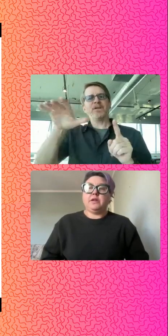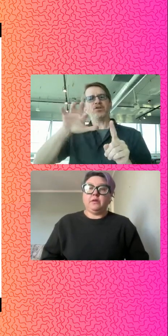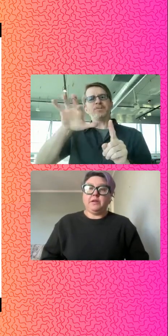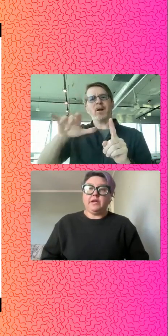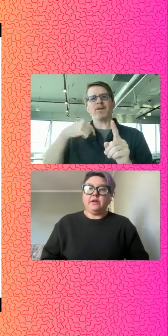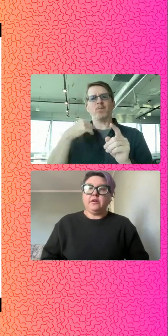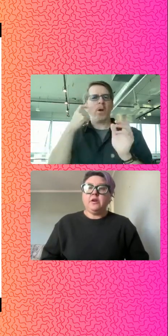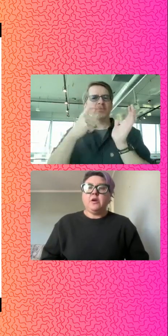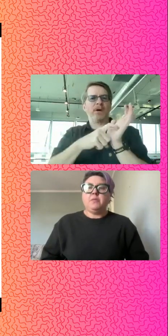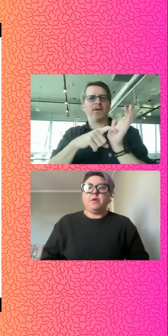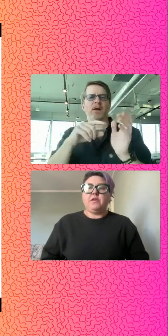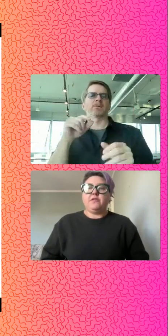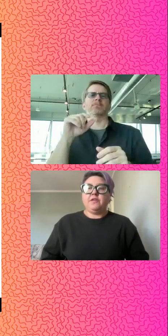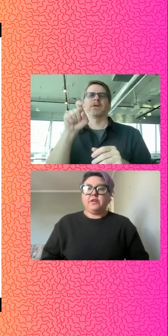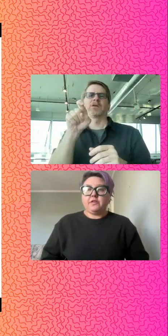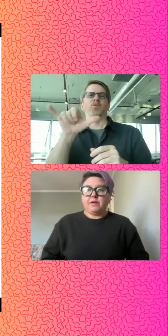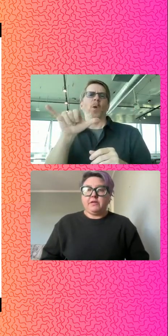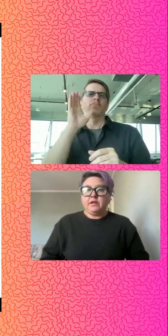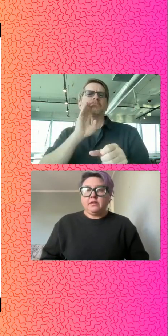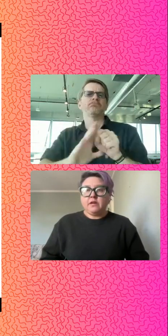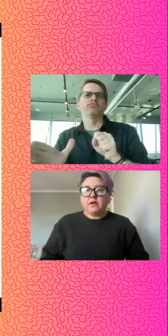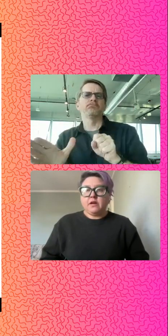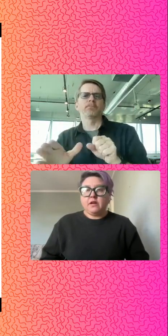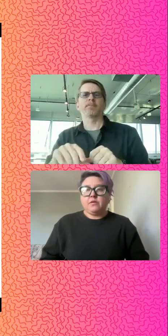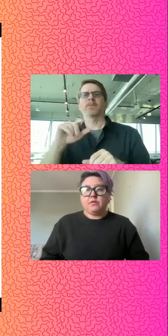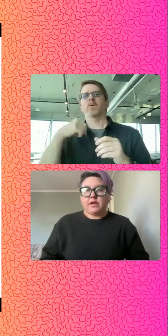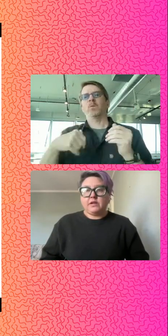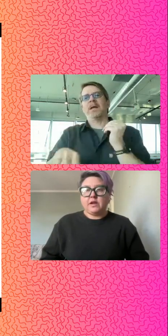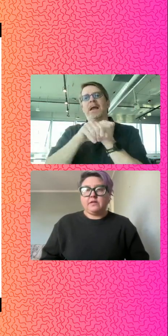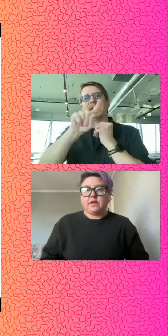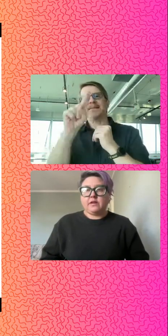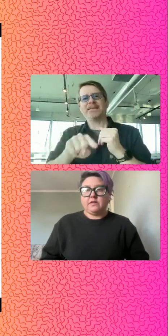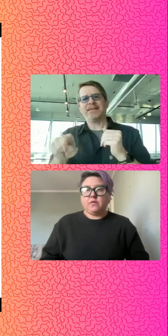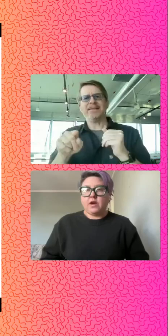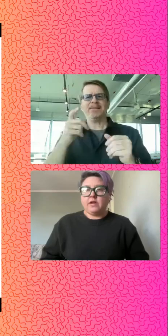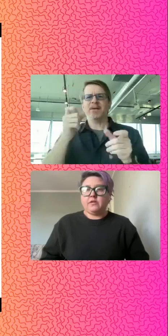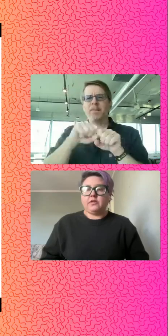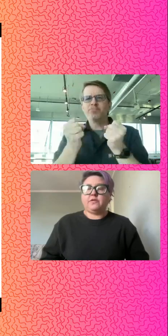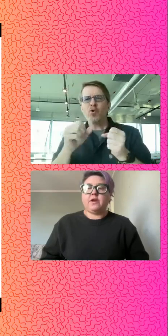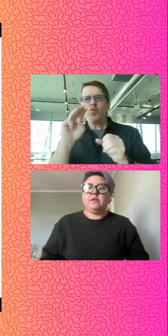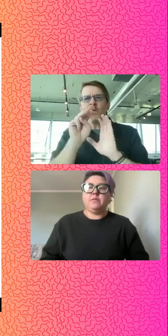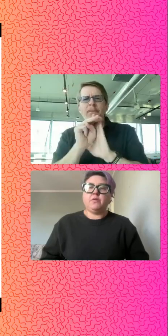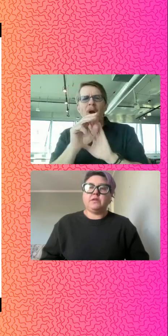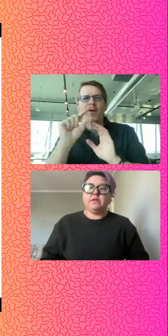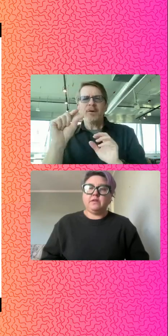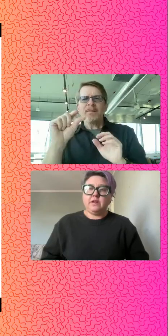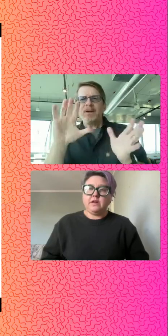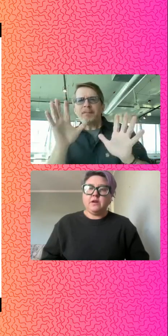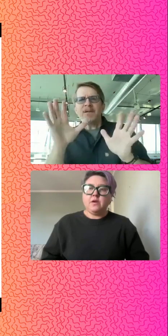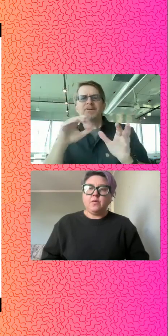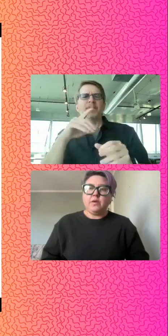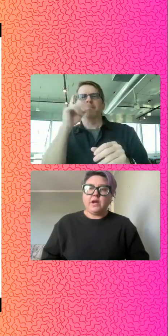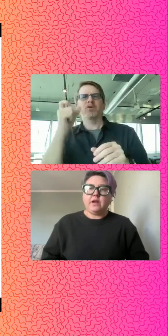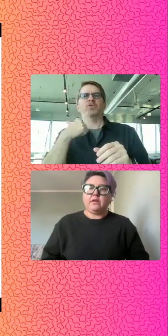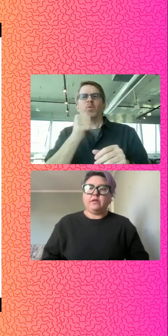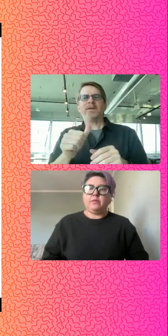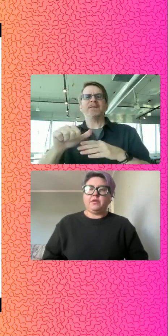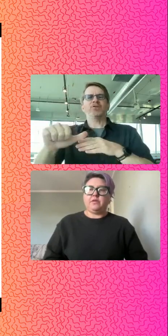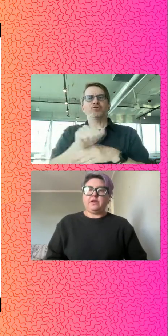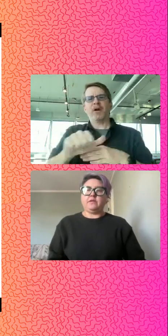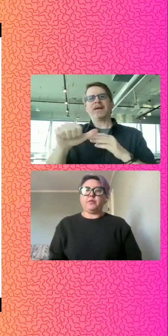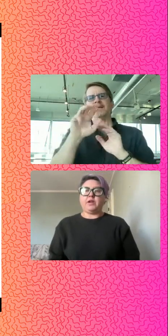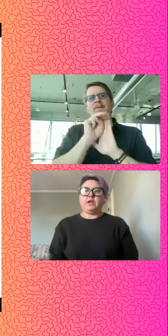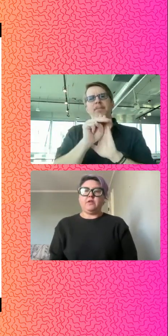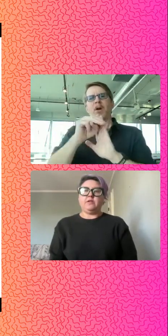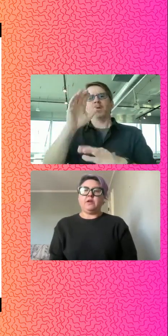come into play a little bit later. But with finger spelling, it would recognize X and Y just fine. But with the Z, we had a little